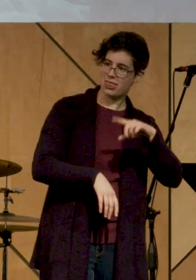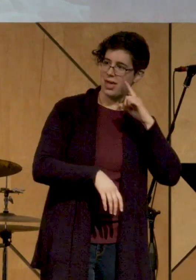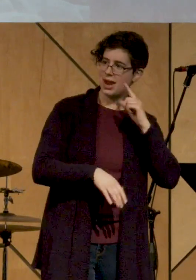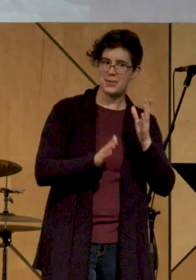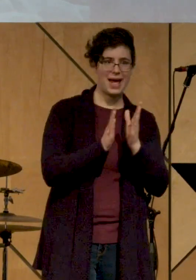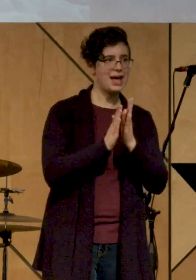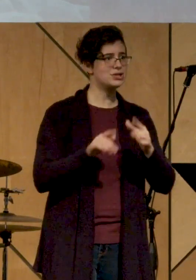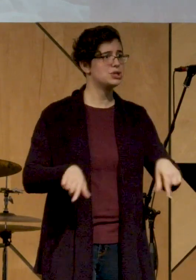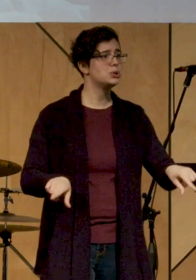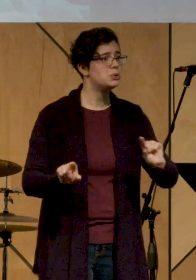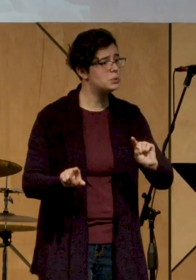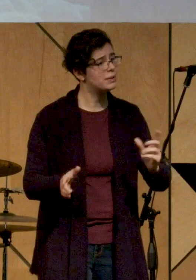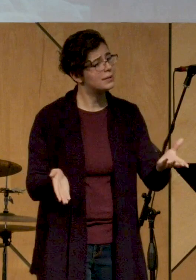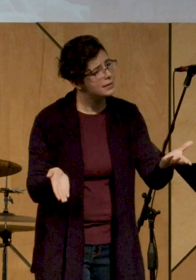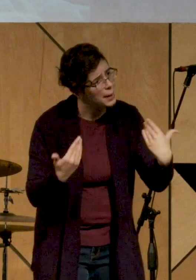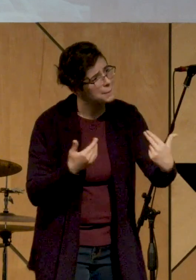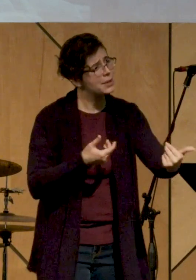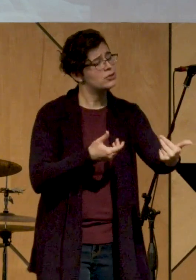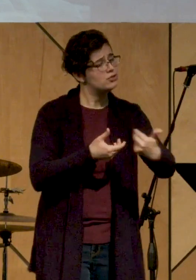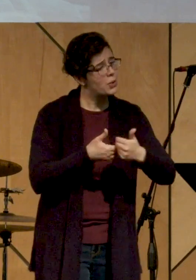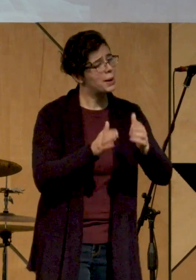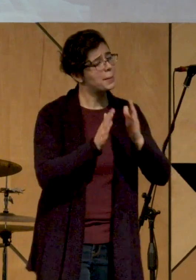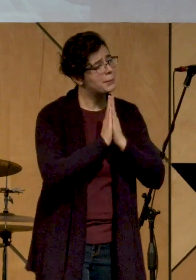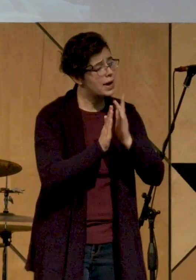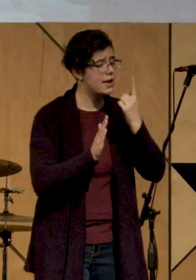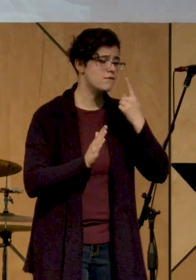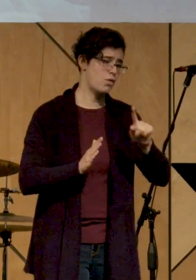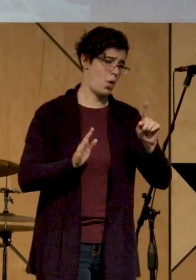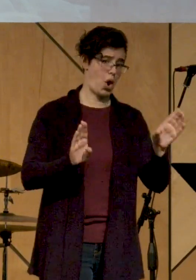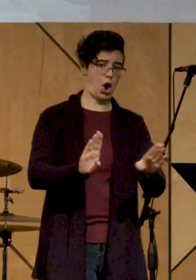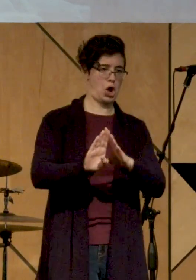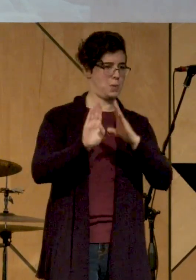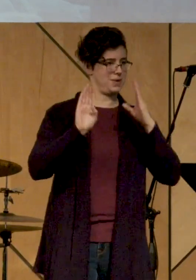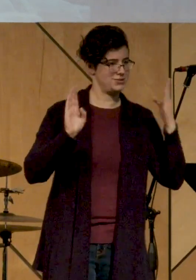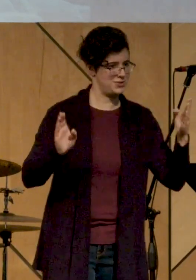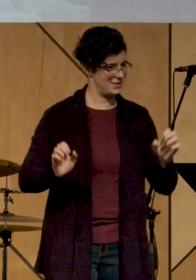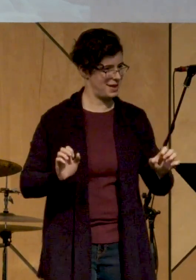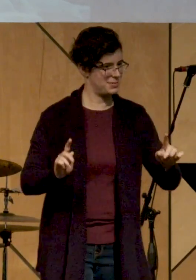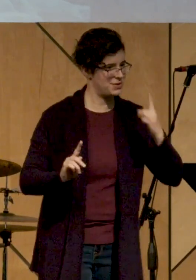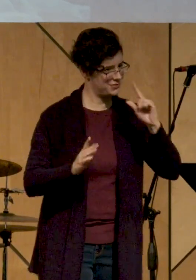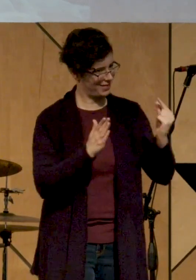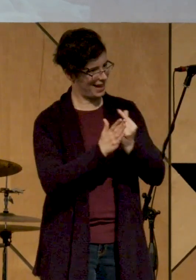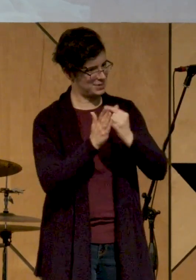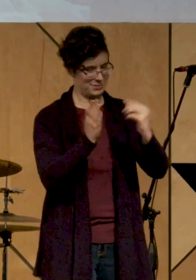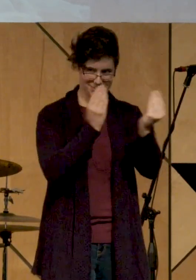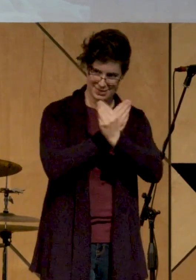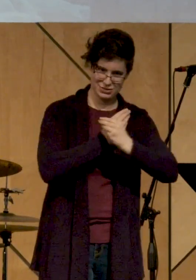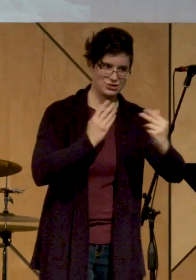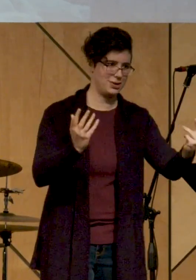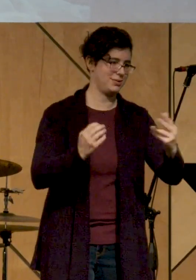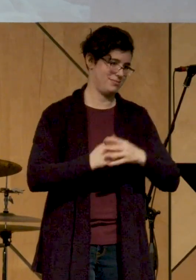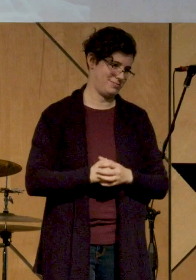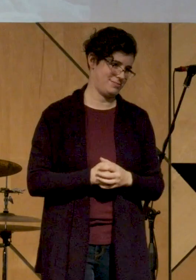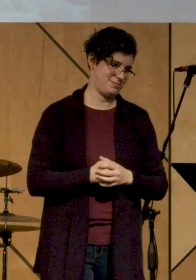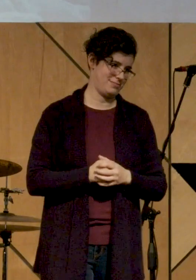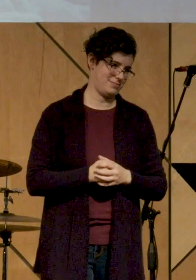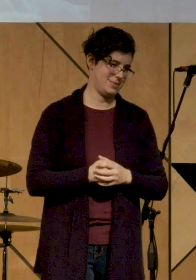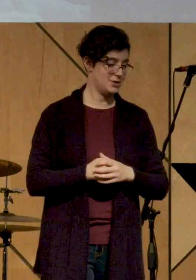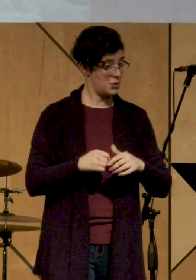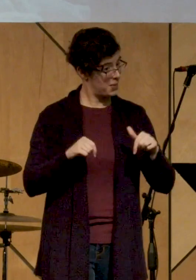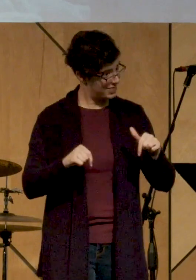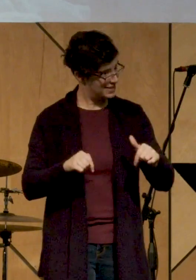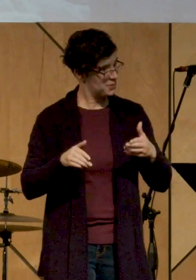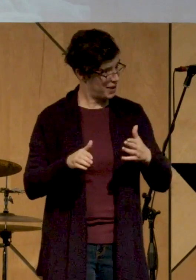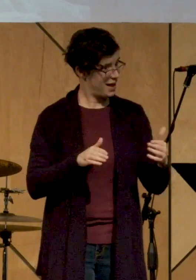church to join in praying for open doors for the word. So here's how we can pray